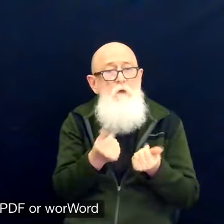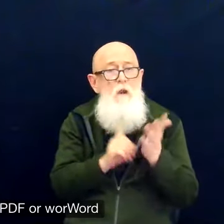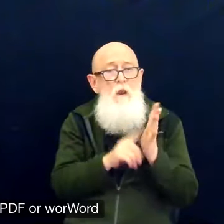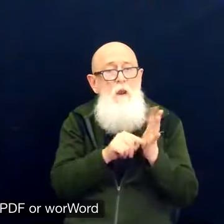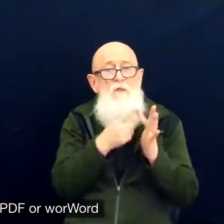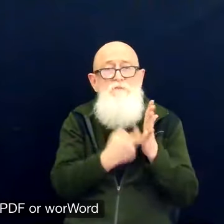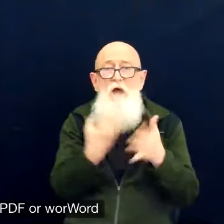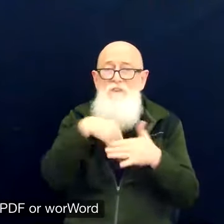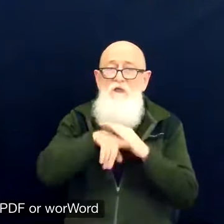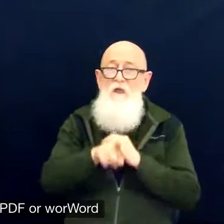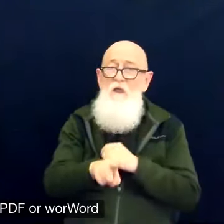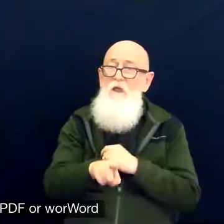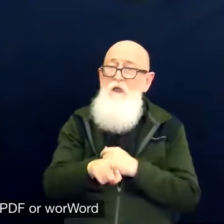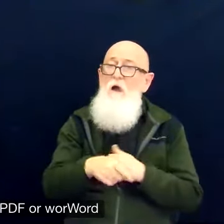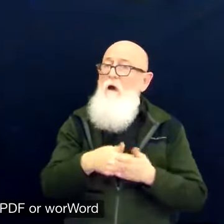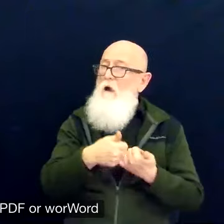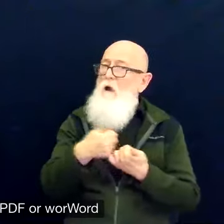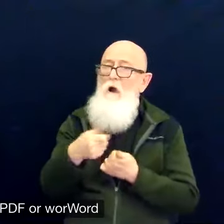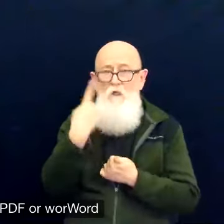good, I think it's really handy.